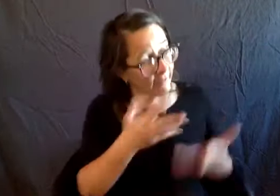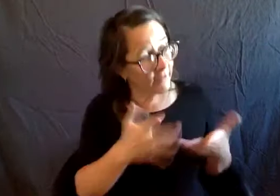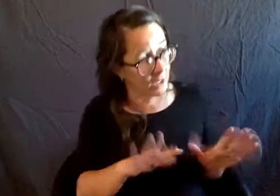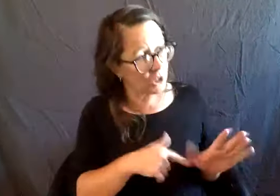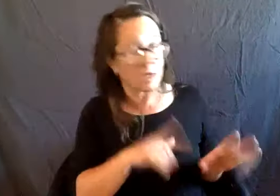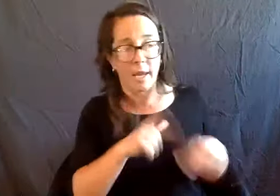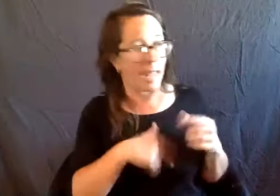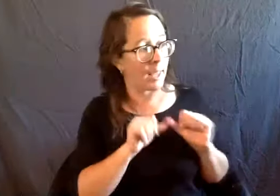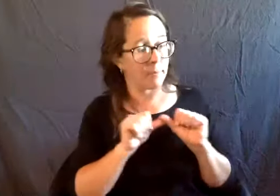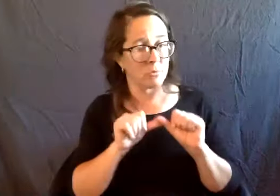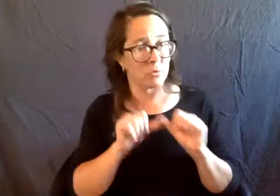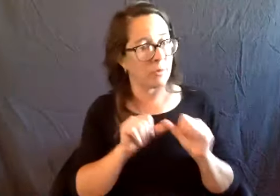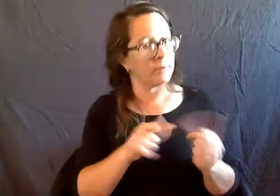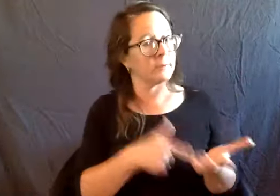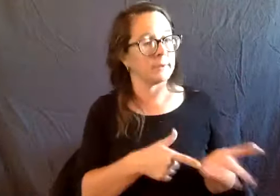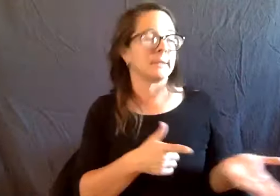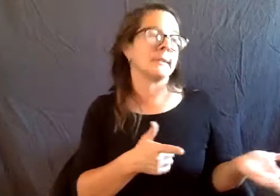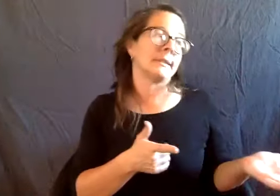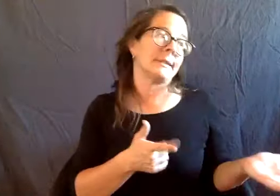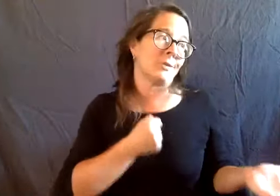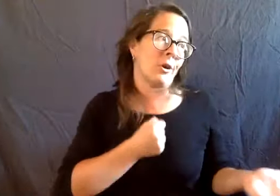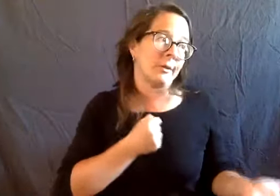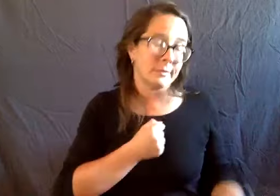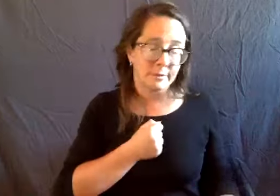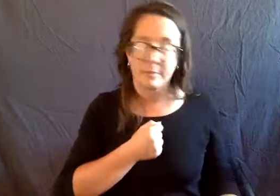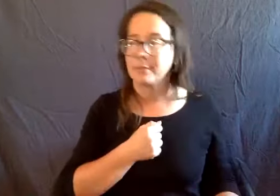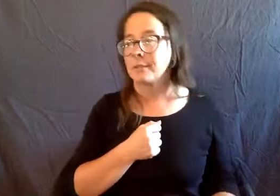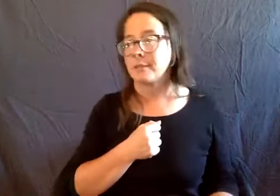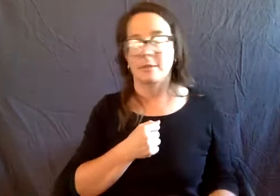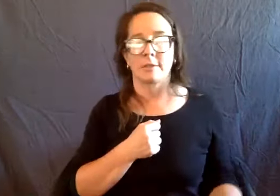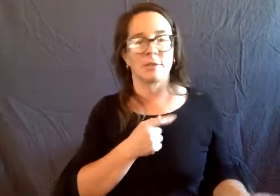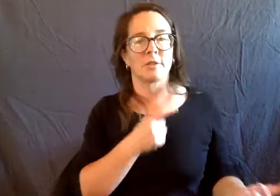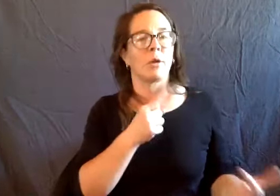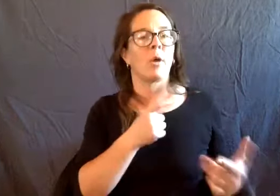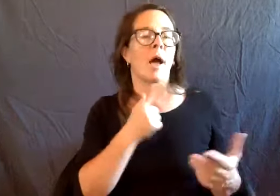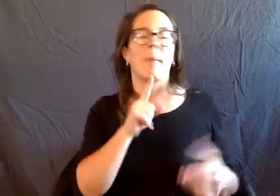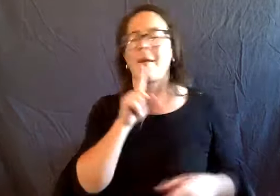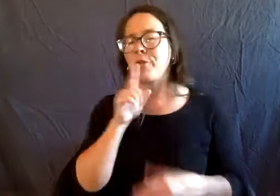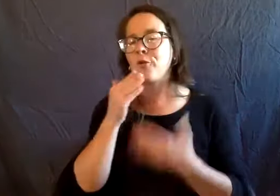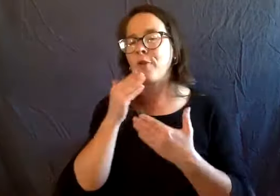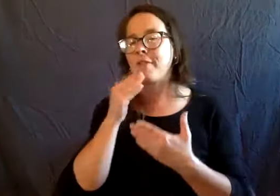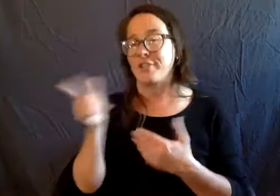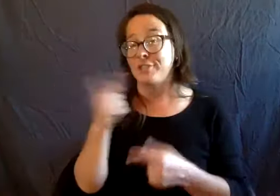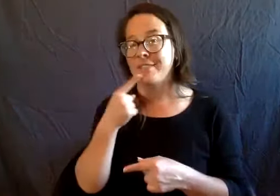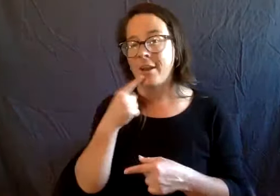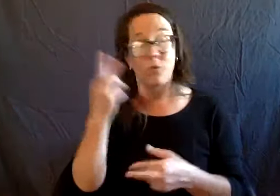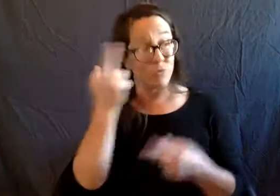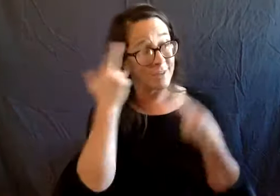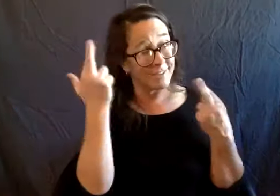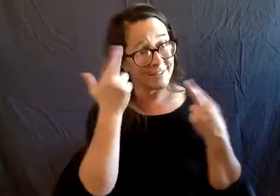you to get a new sponsor. We can't keep doing this. And she said, I'll be forever grateful for her. She said, the